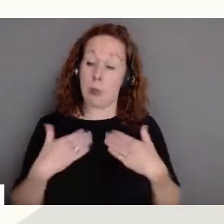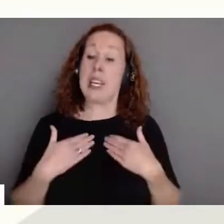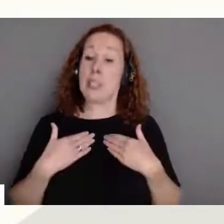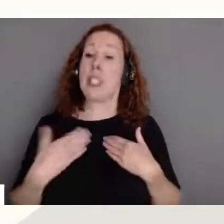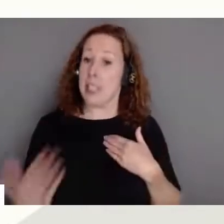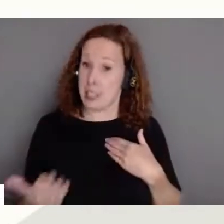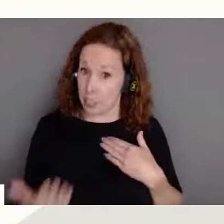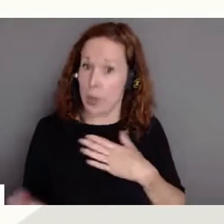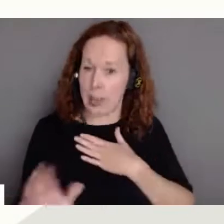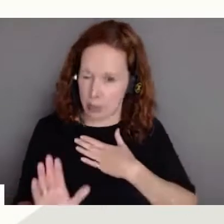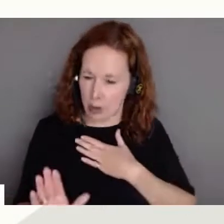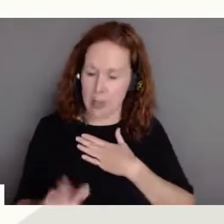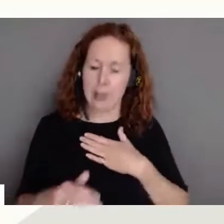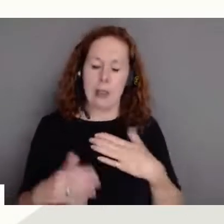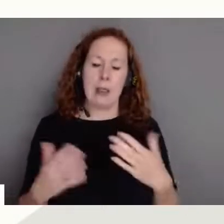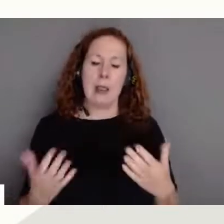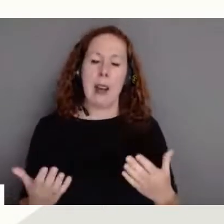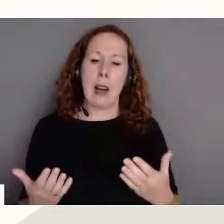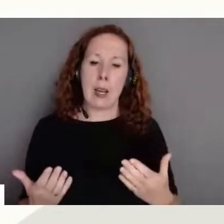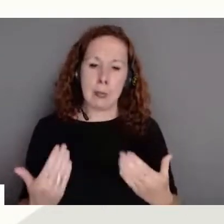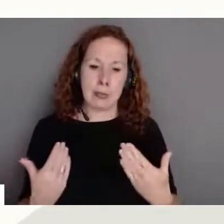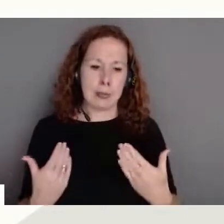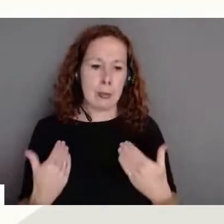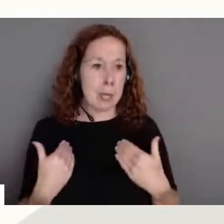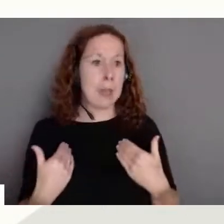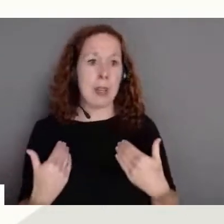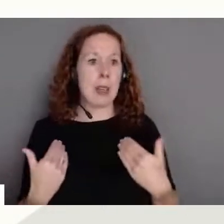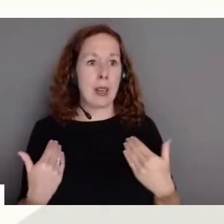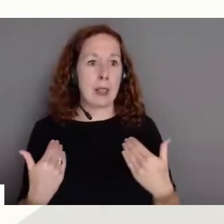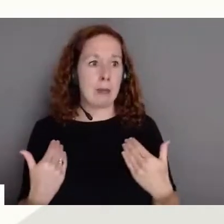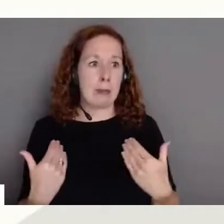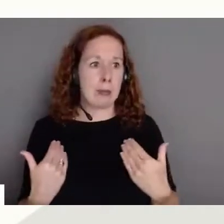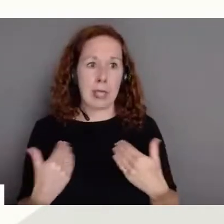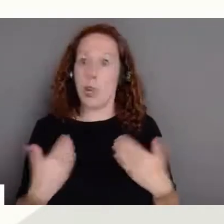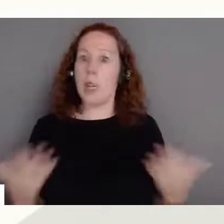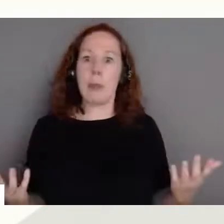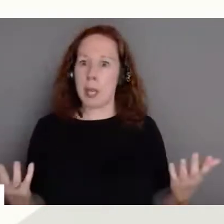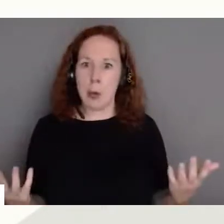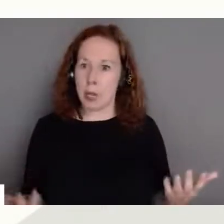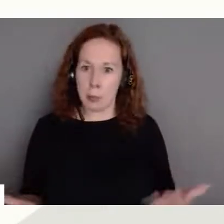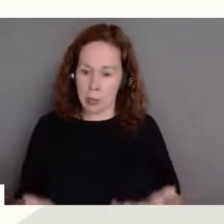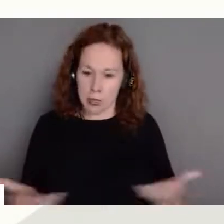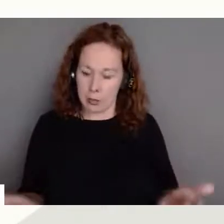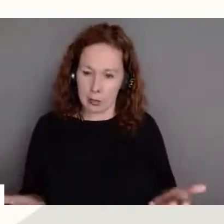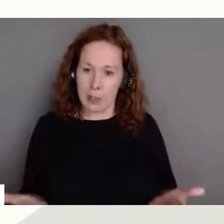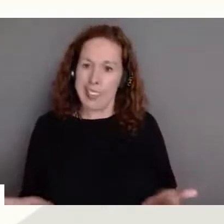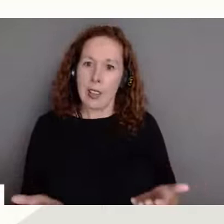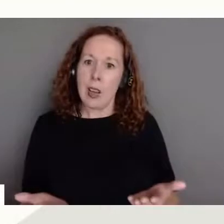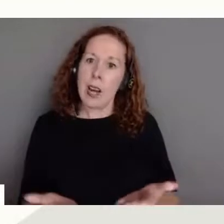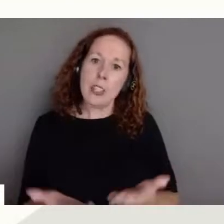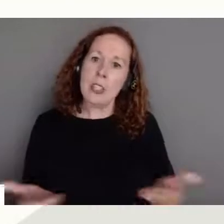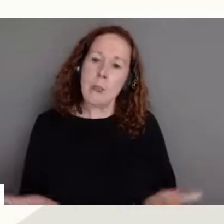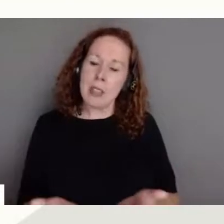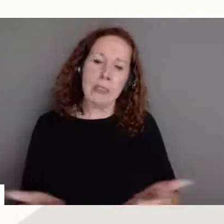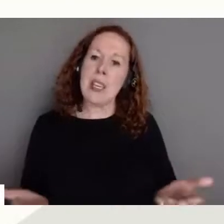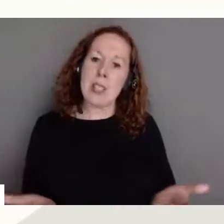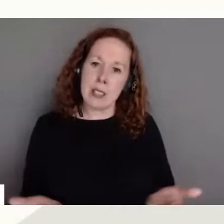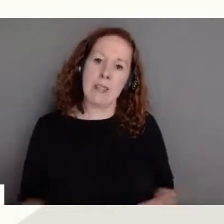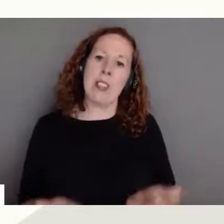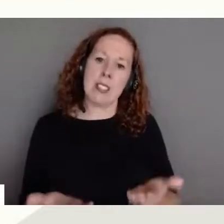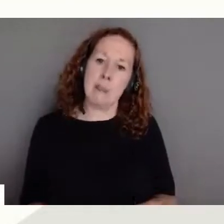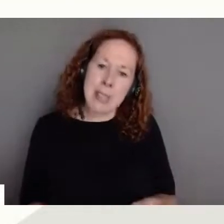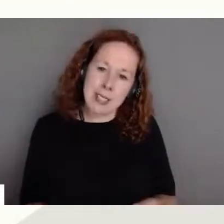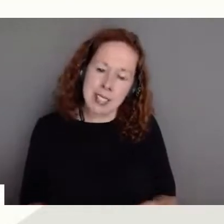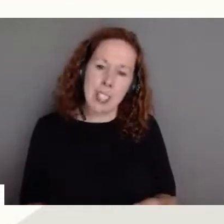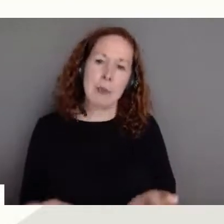one. Initially, this is what I thought. Hmm. Me being a non-BIPOC person, I shouldn't be the face